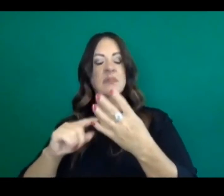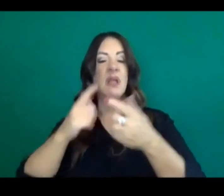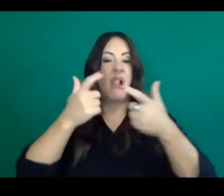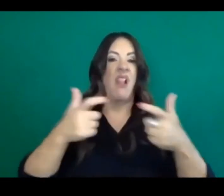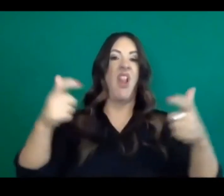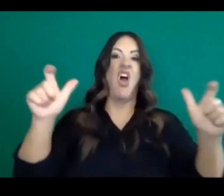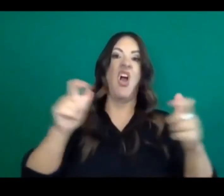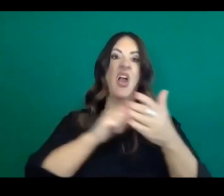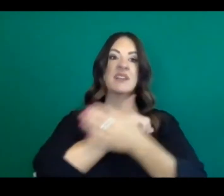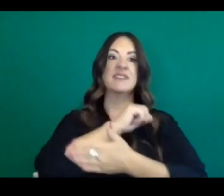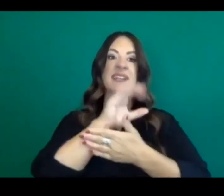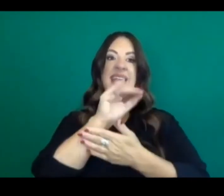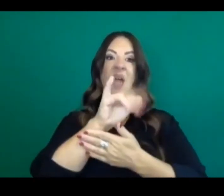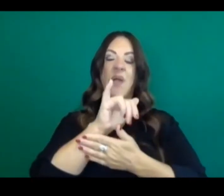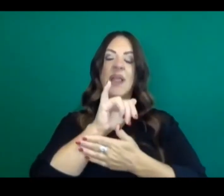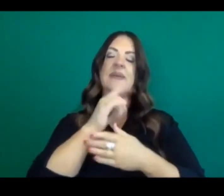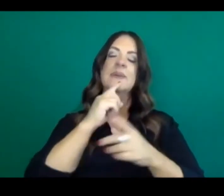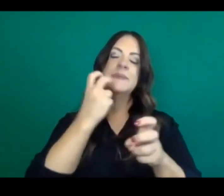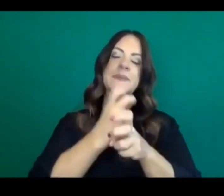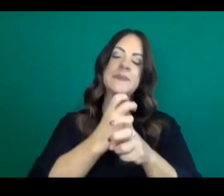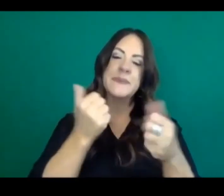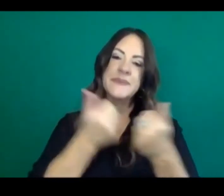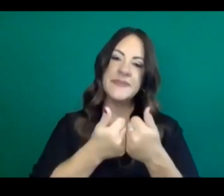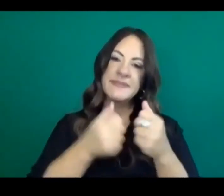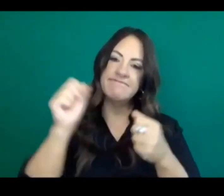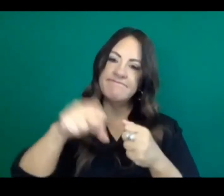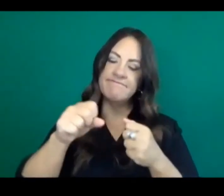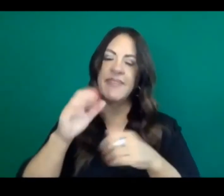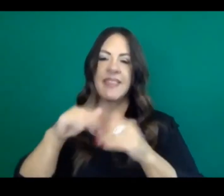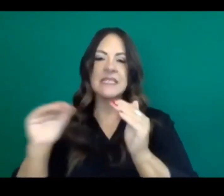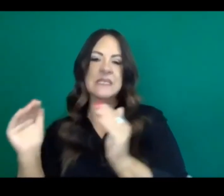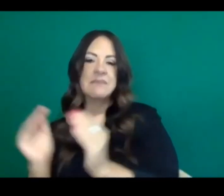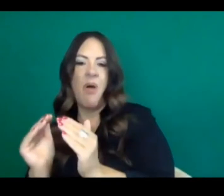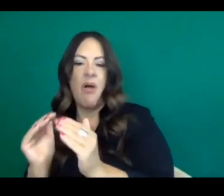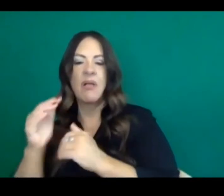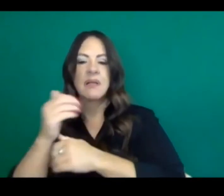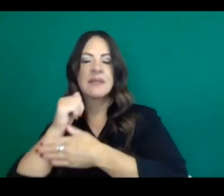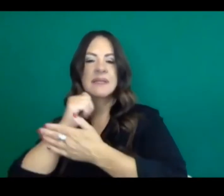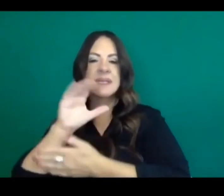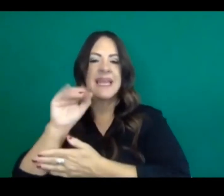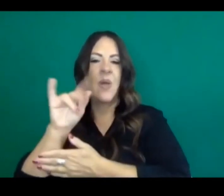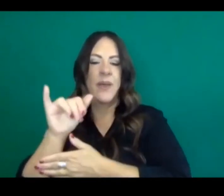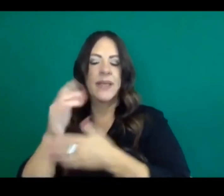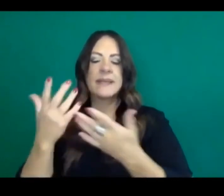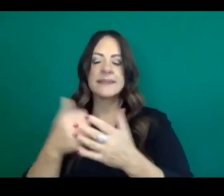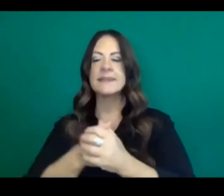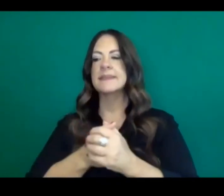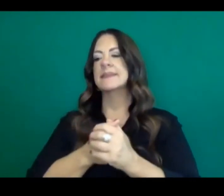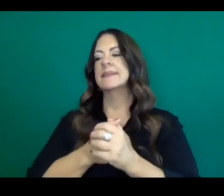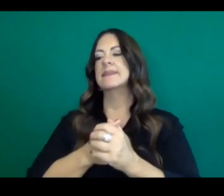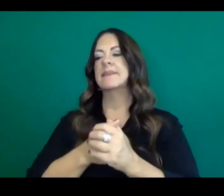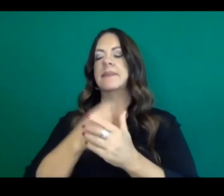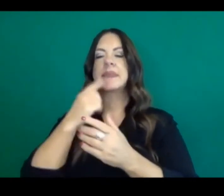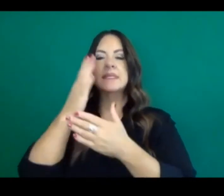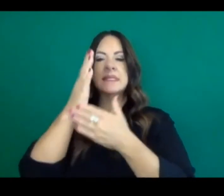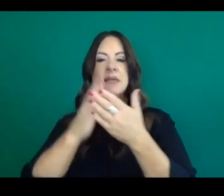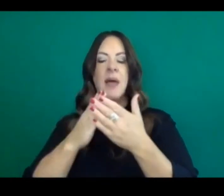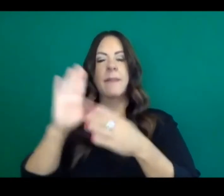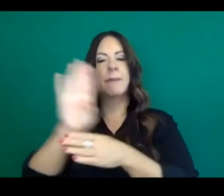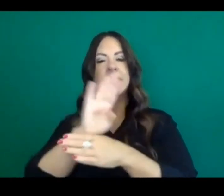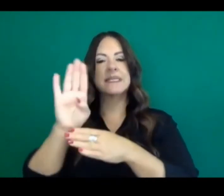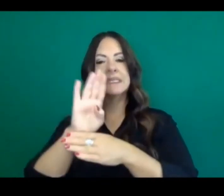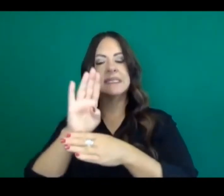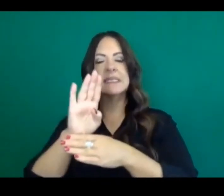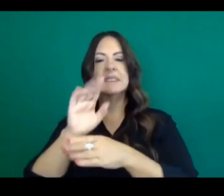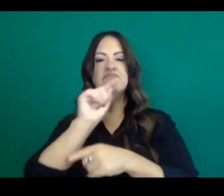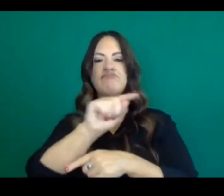are going to be challenges. But at the same time, they indicate a level of transmission where a lot of the sectors can operate at a